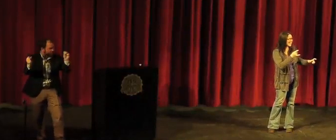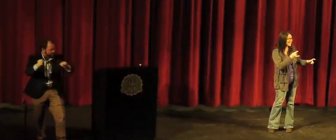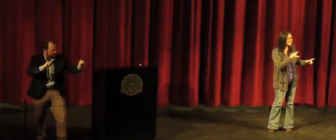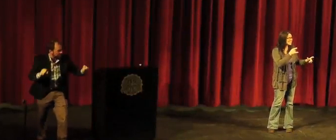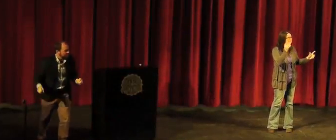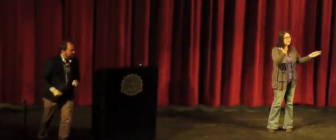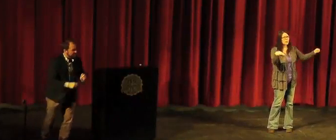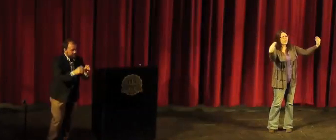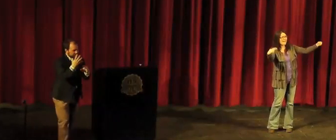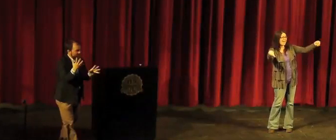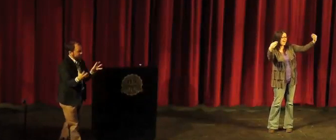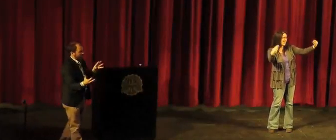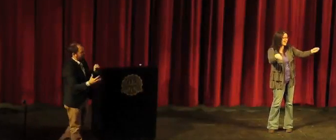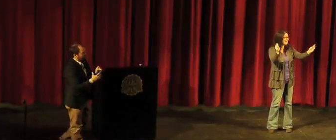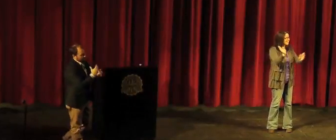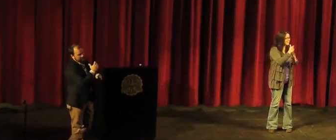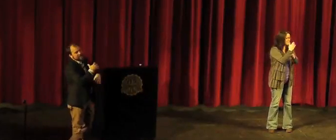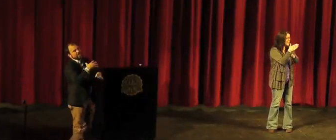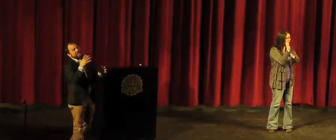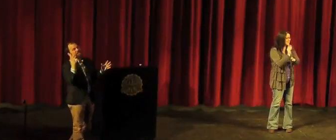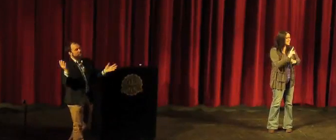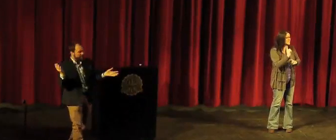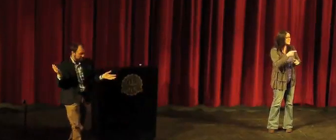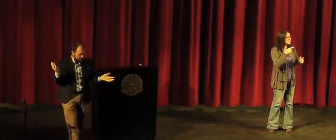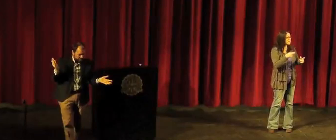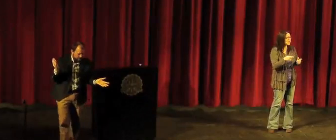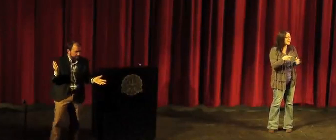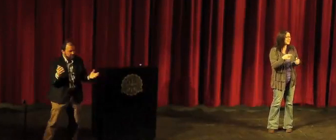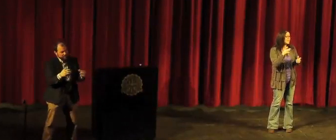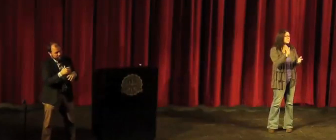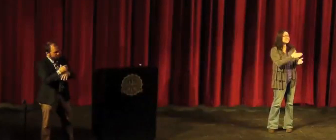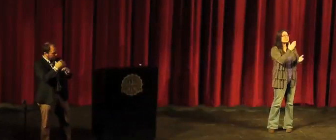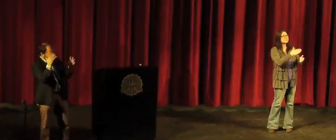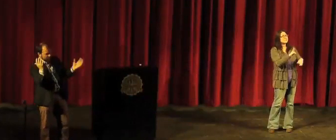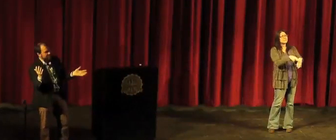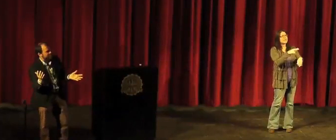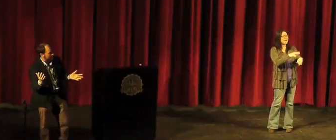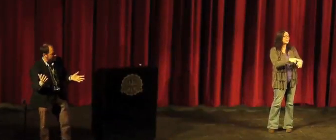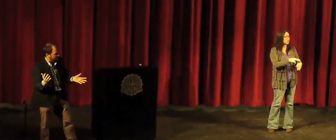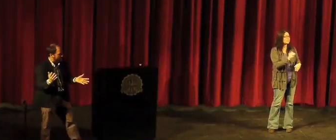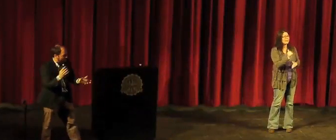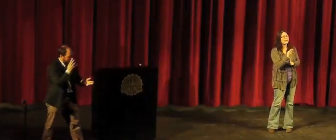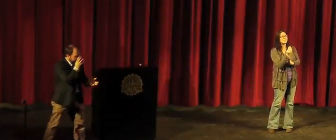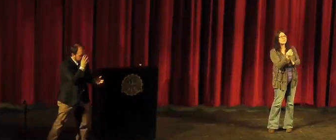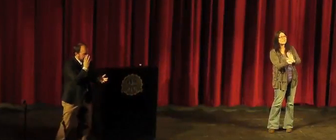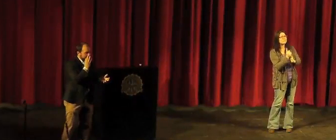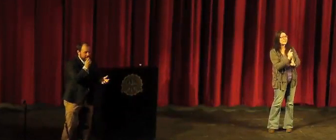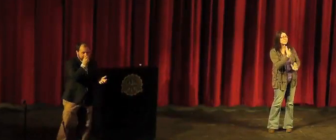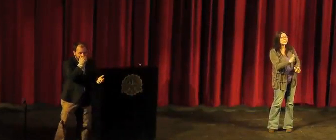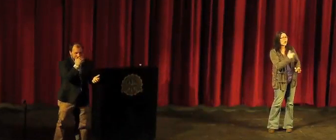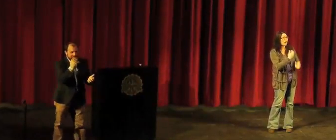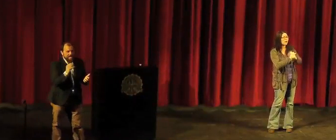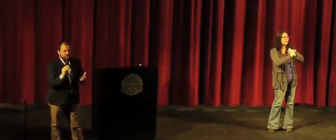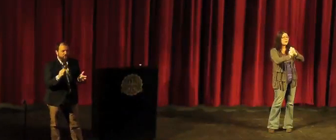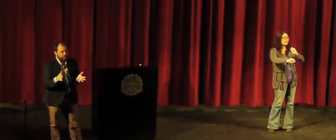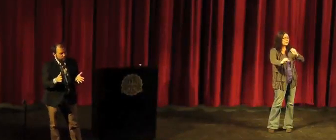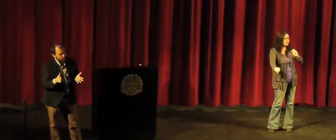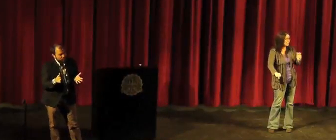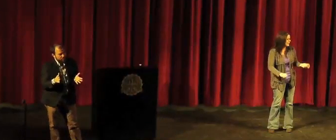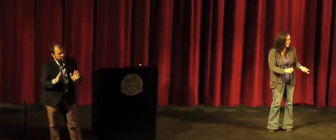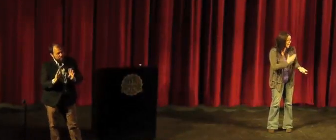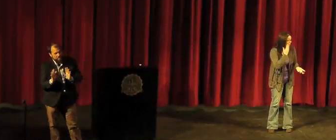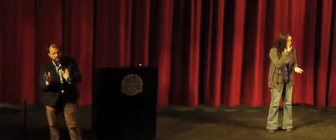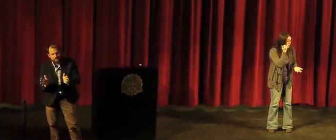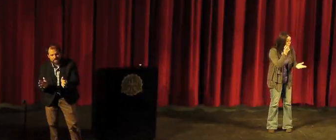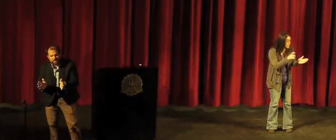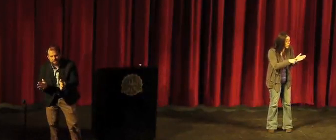wave and shimmer, and somebody comes out and drags the national anthem out into some 14-minute song. And I don't know if you've